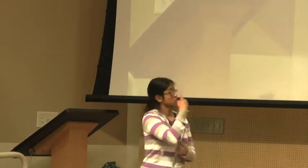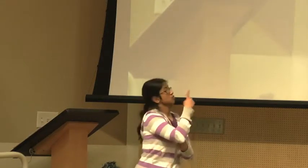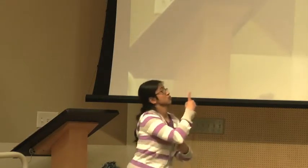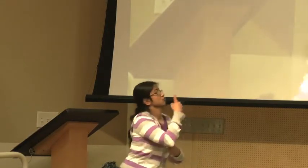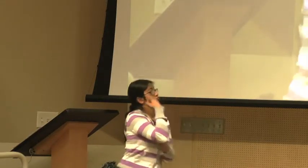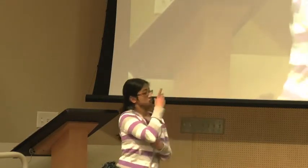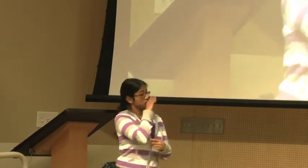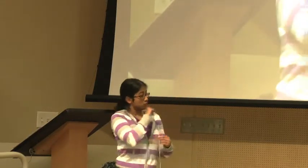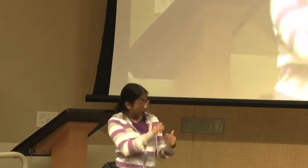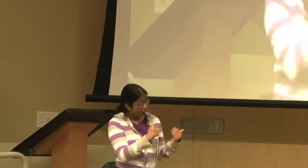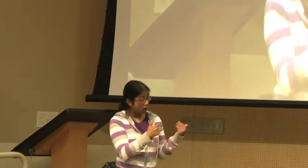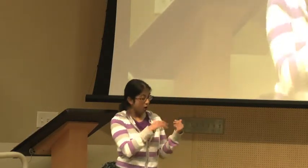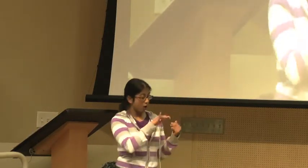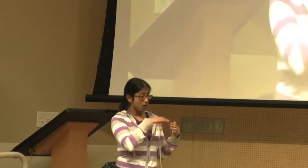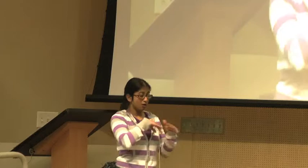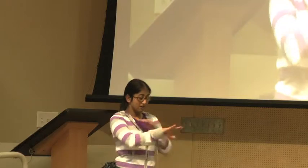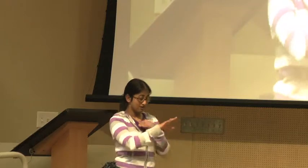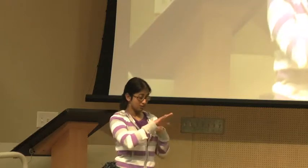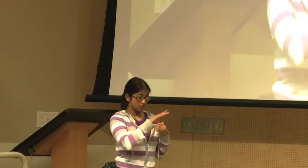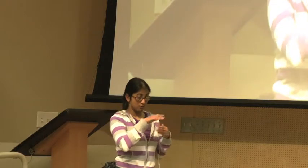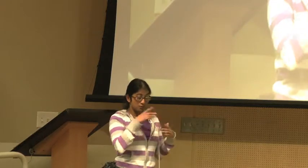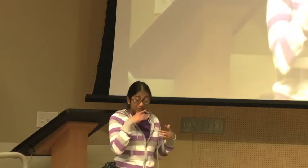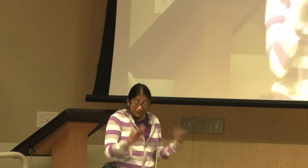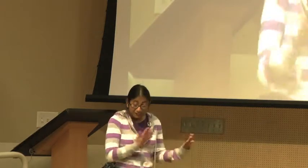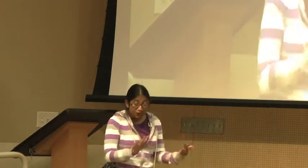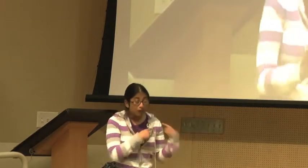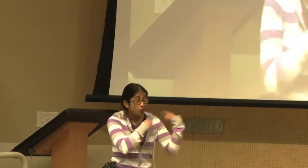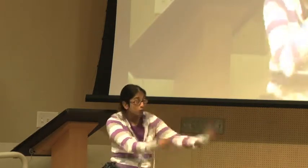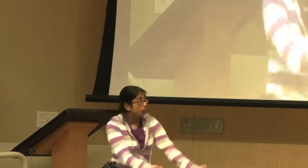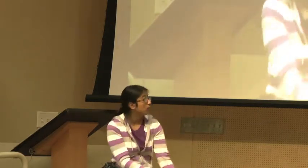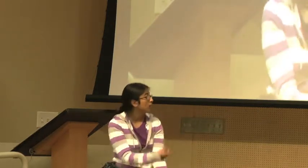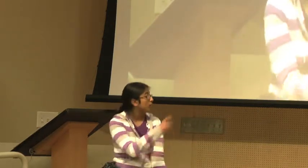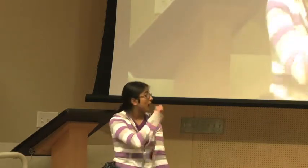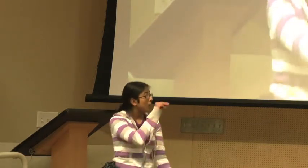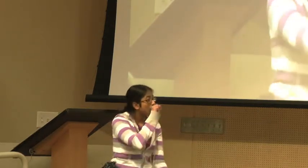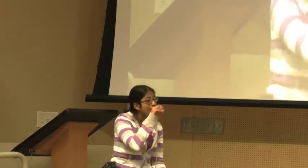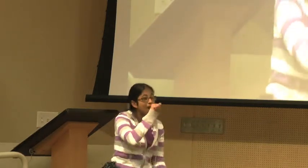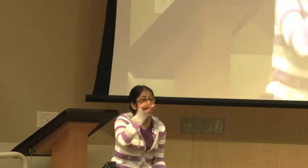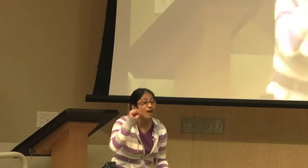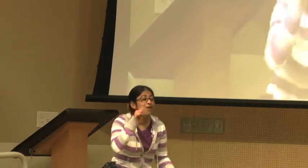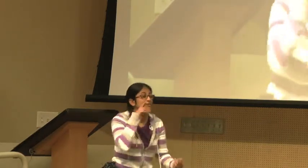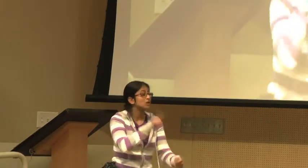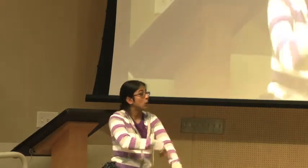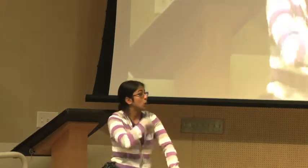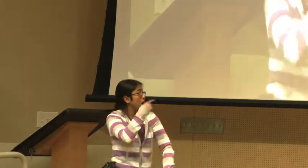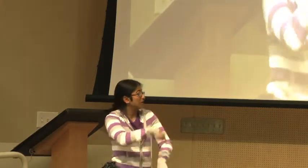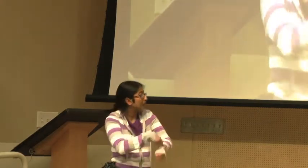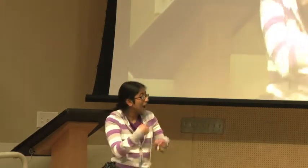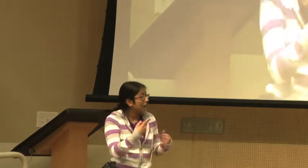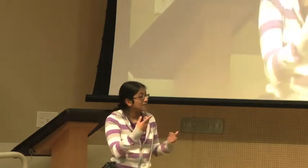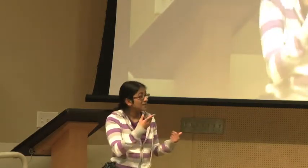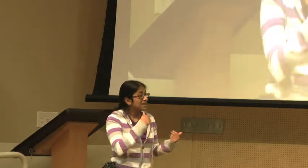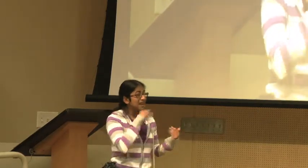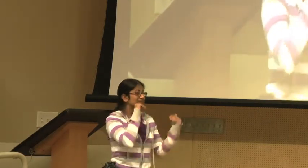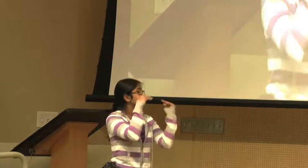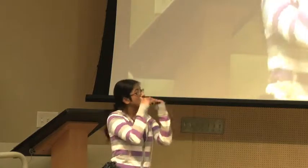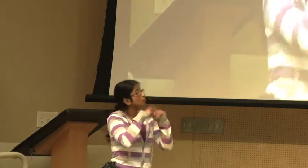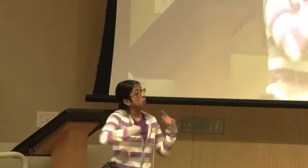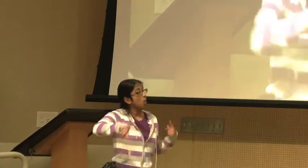Yeah. We changed the semester system, but we're still going to be able to move through those. You know, it takes such a long time